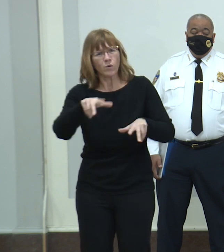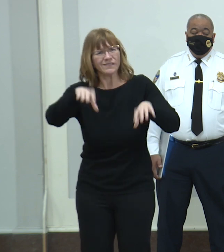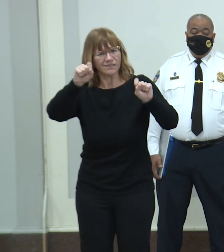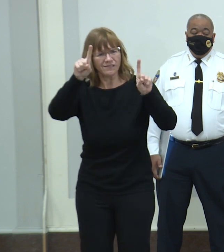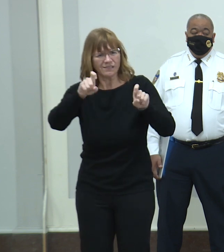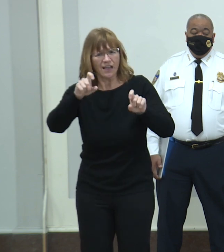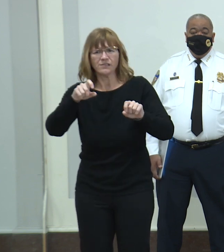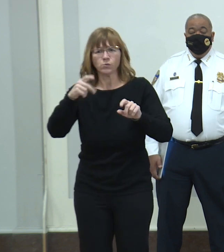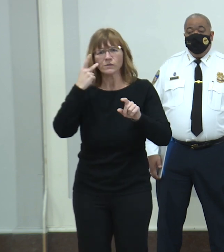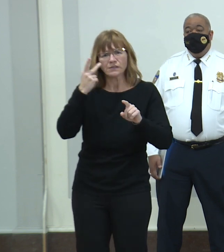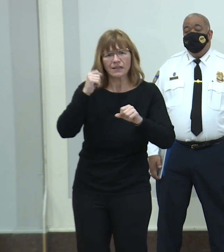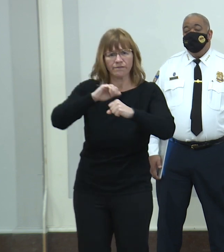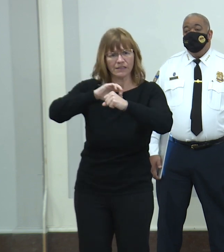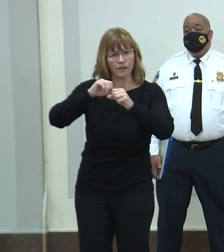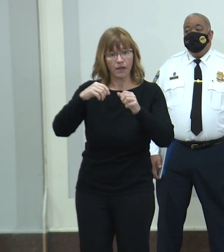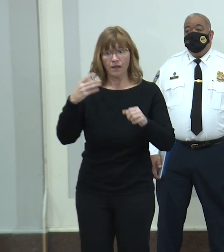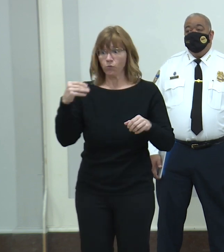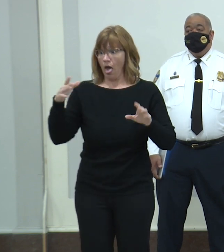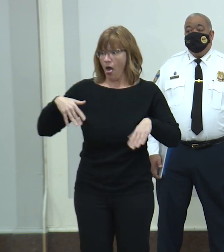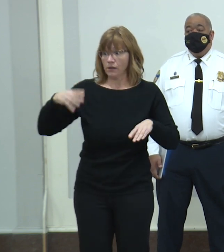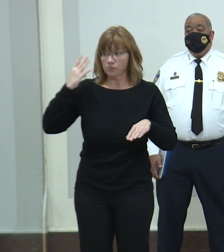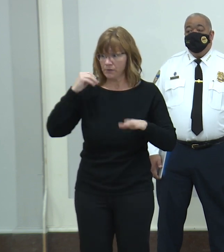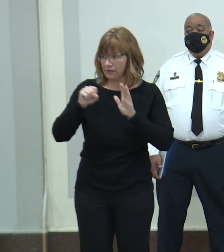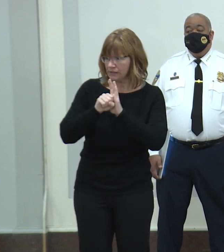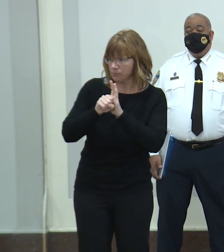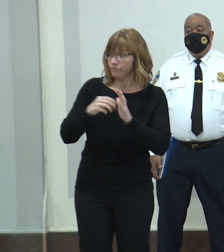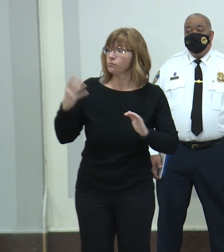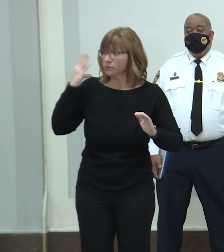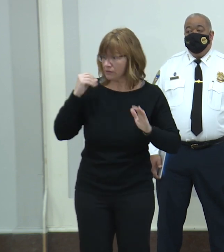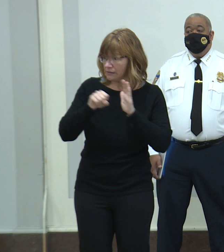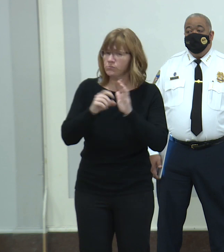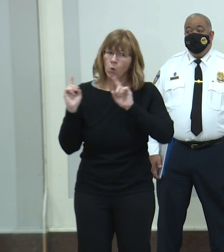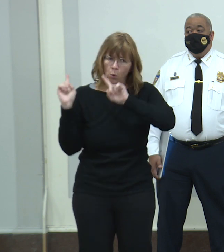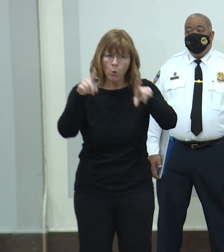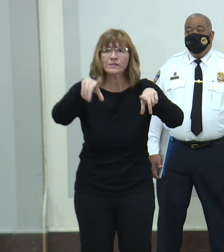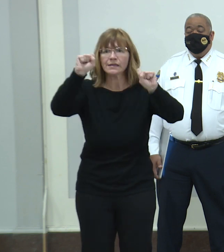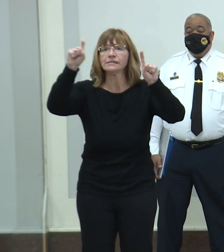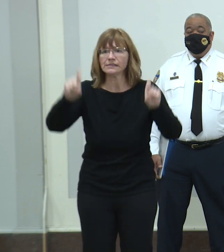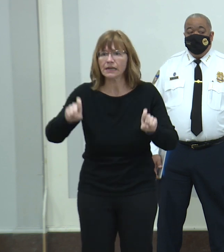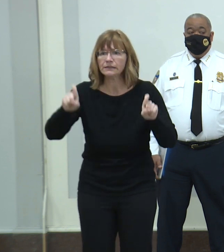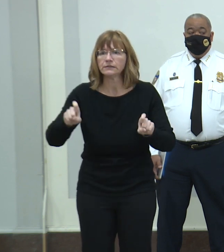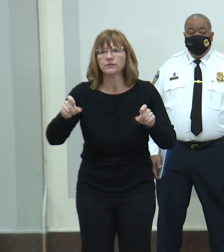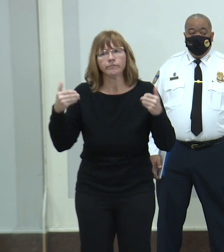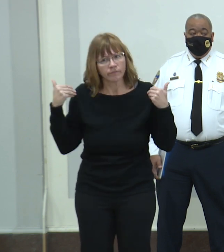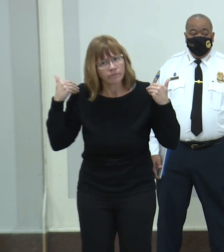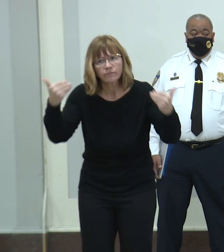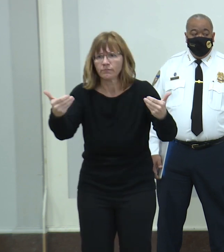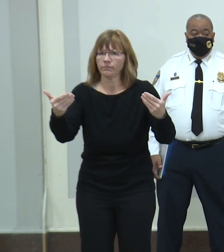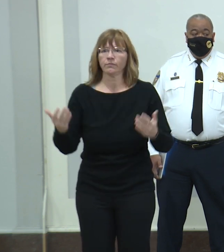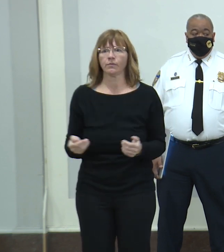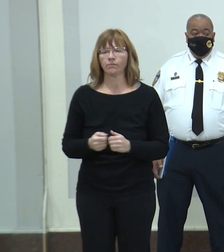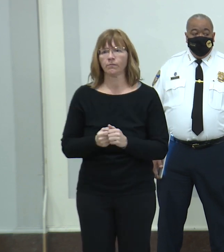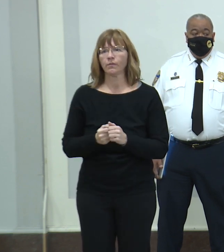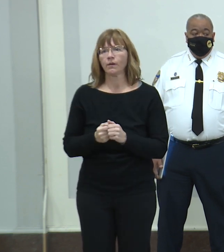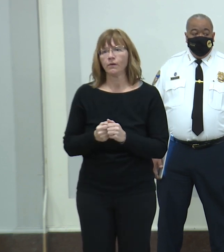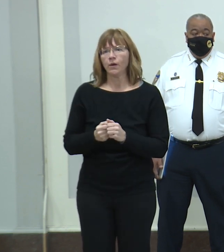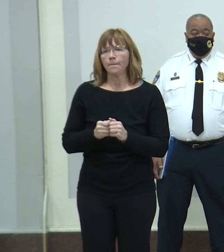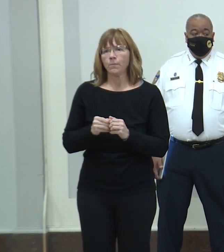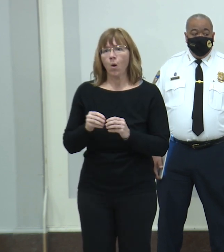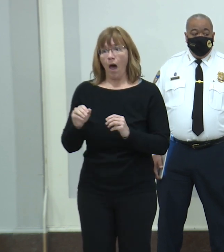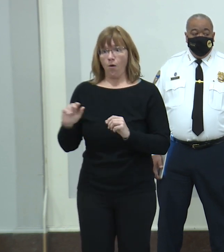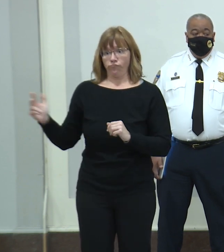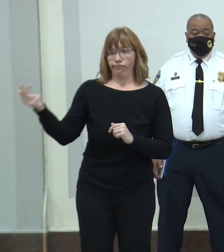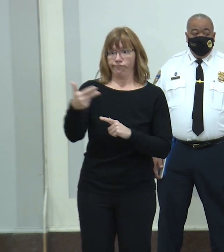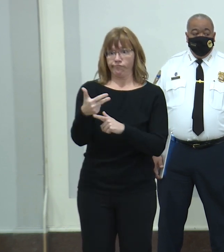of COVID or have been in close contact with someone else with symptoms suggestive of COVID. Our mobile clinic testing is